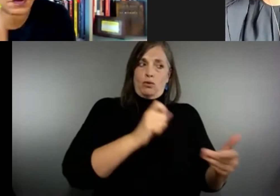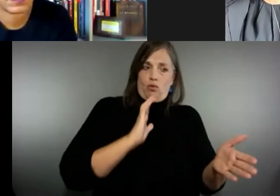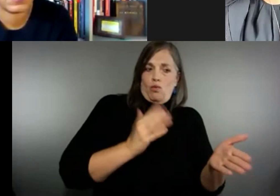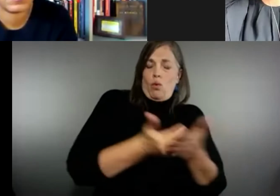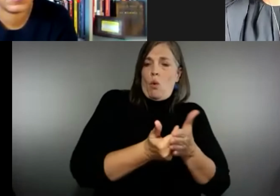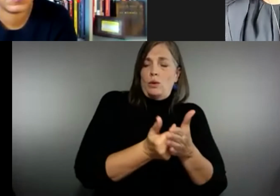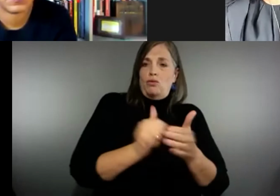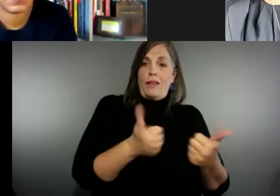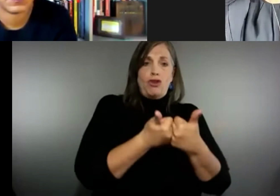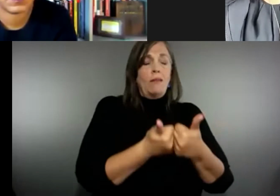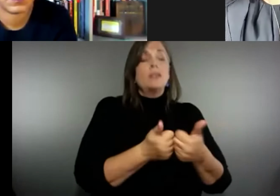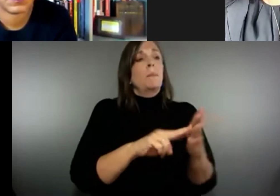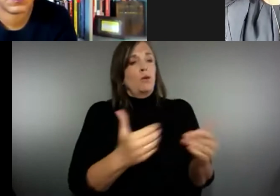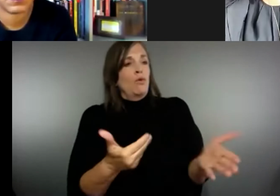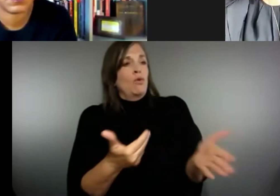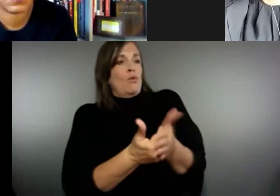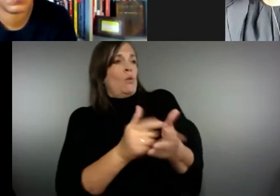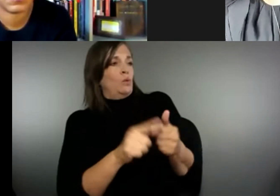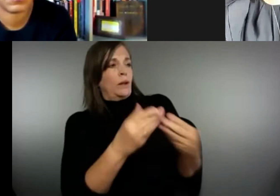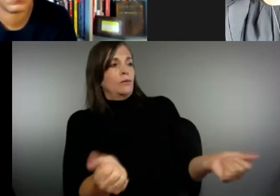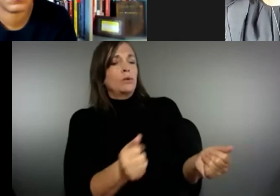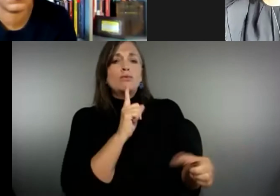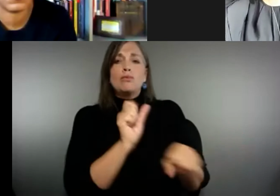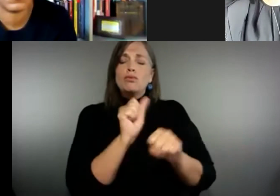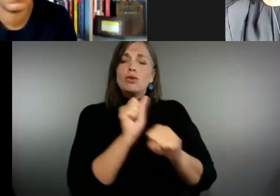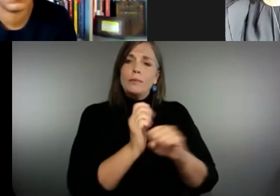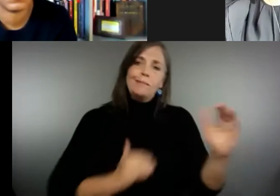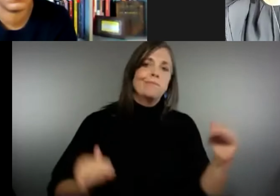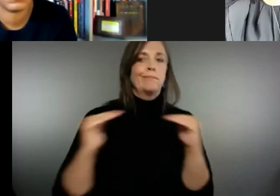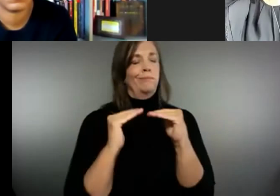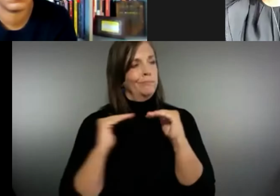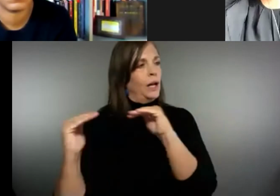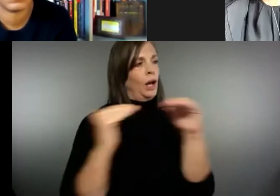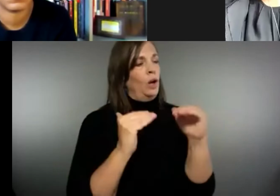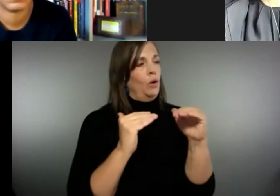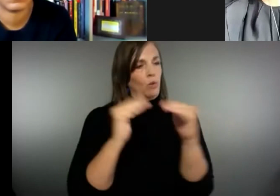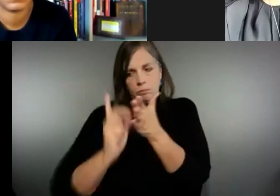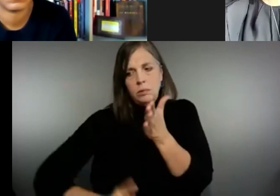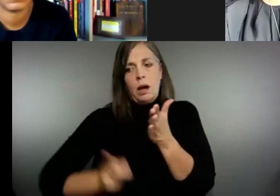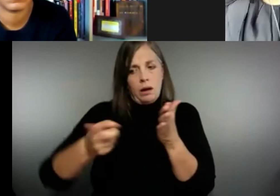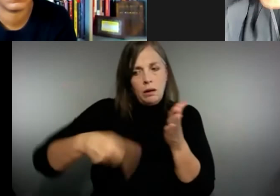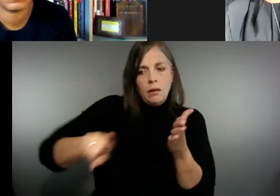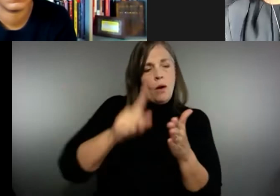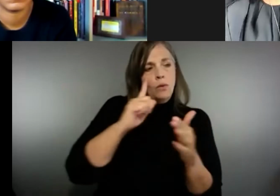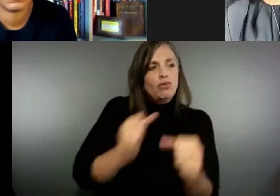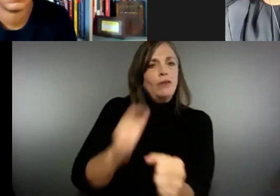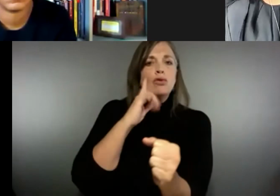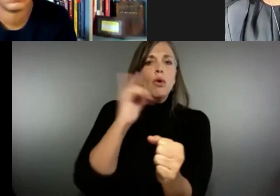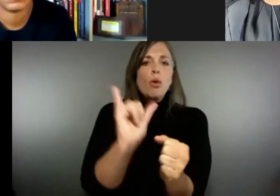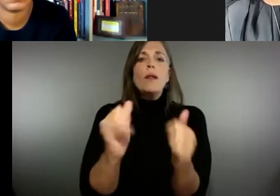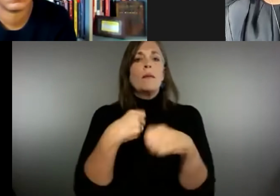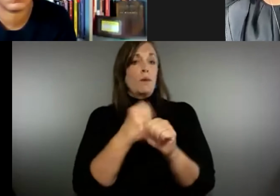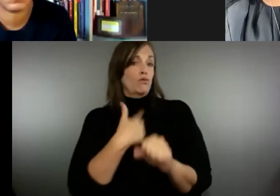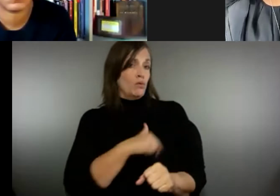all would have a genuine seat at the table in terms of helping to design what those strategies need to look like um making sure that we